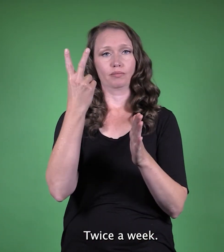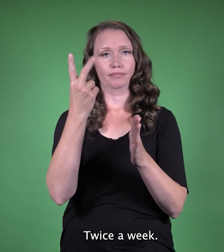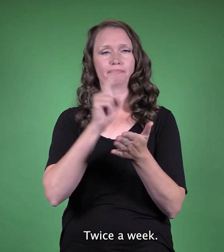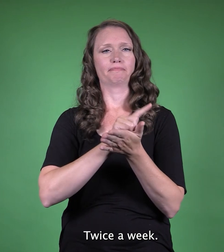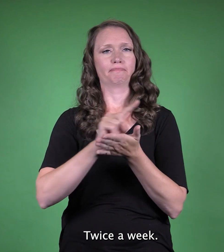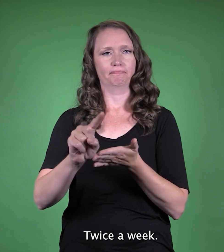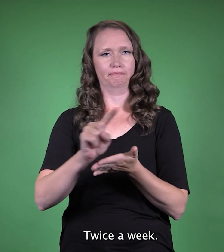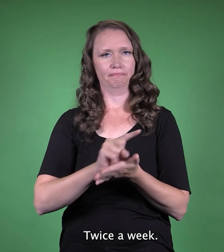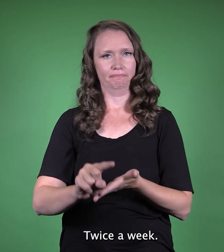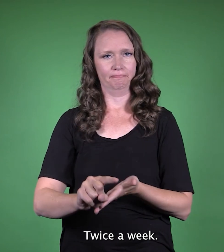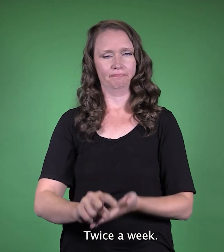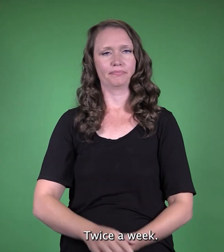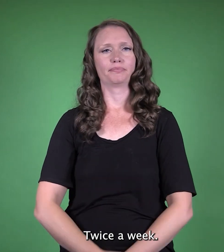Twice a week.